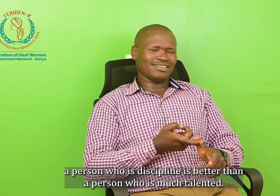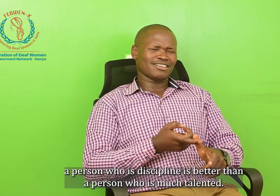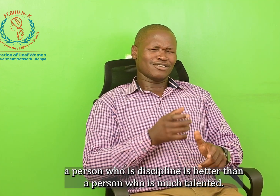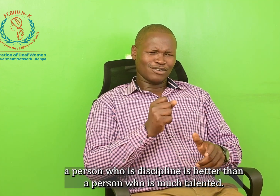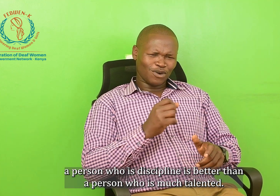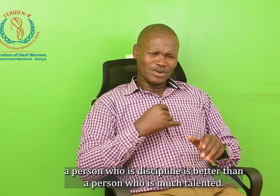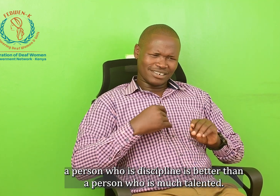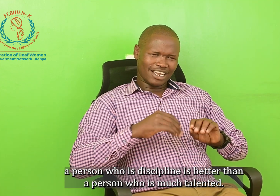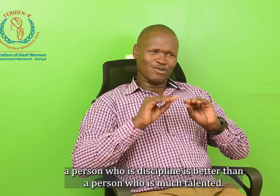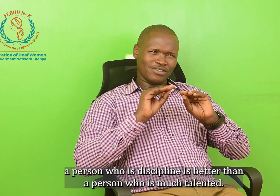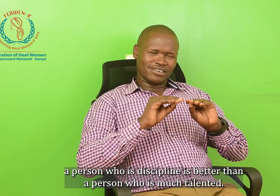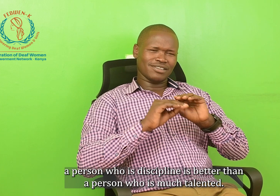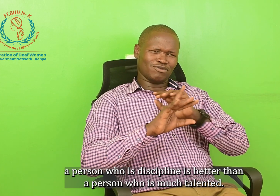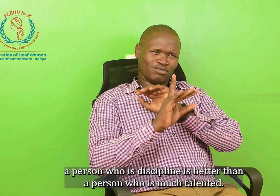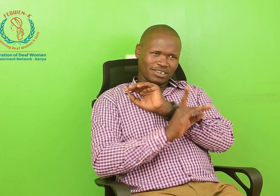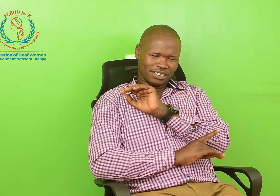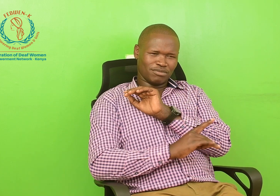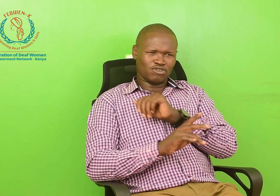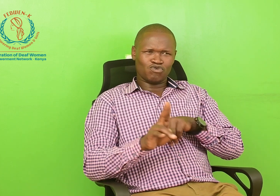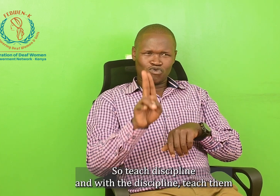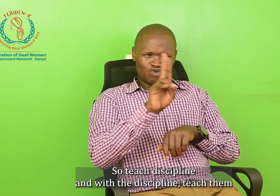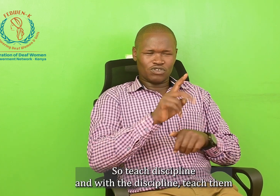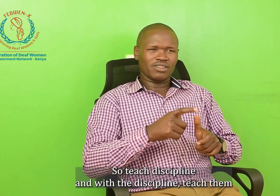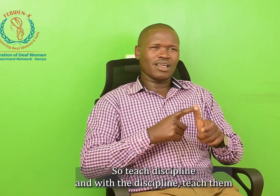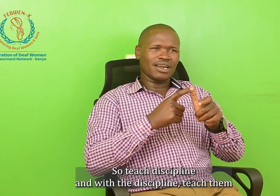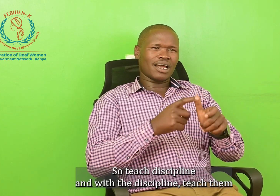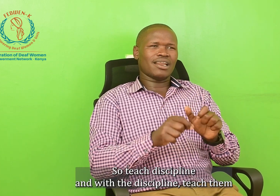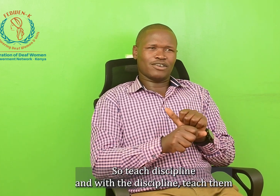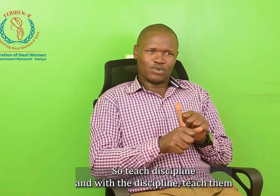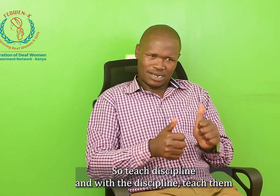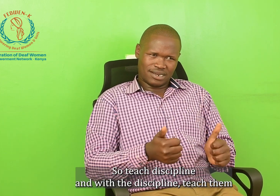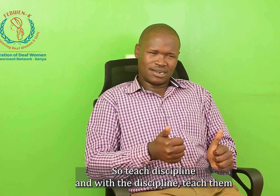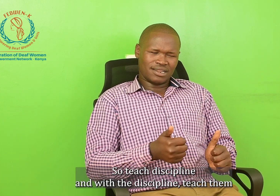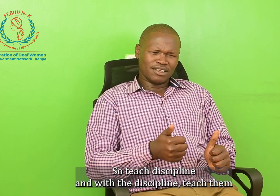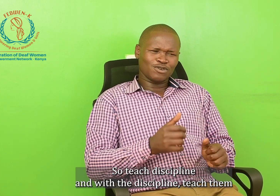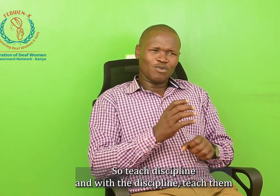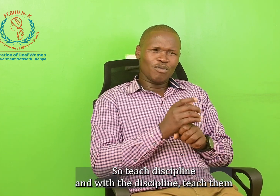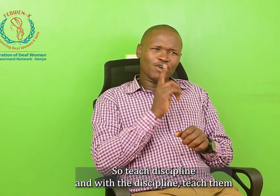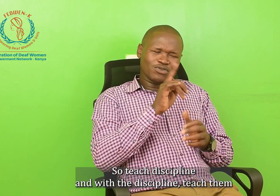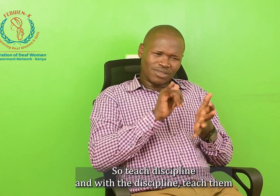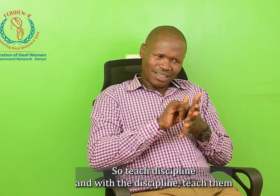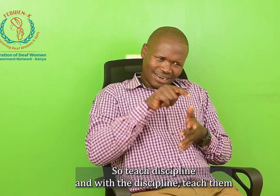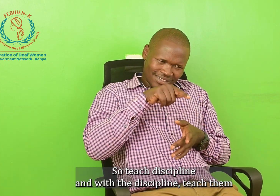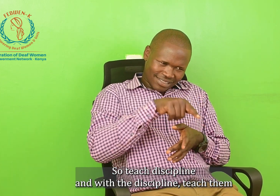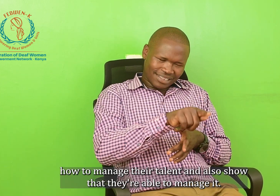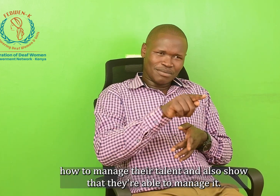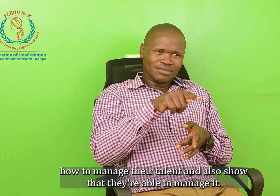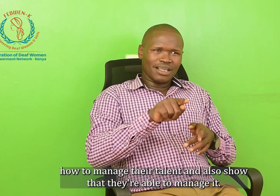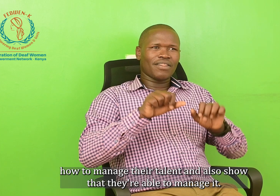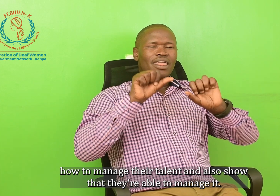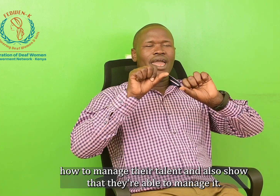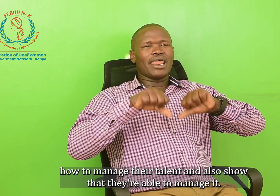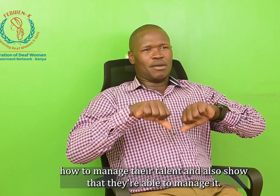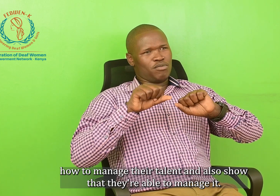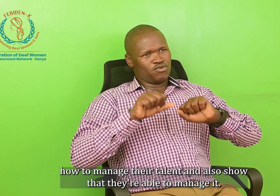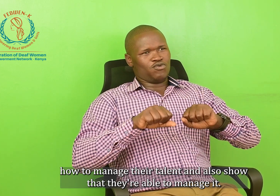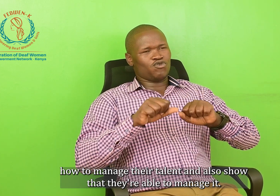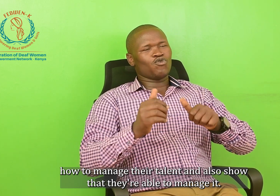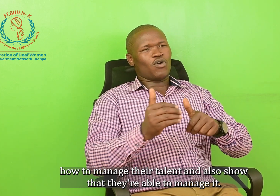than a person who is really much talented. So teach discipline, and with the discipline, teach them how to manage their talent, and also